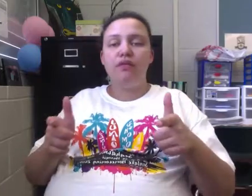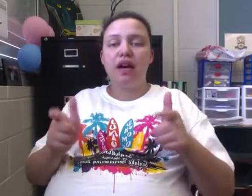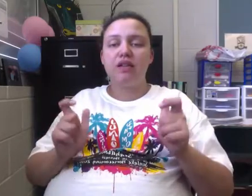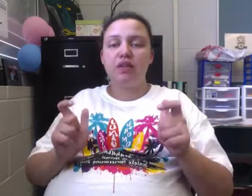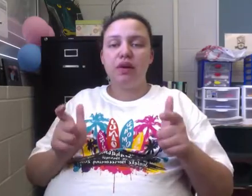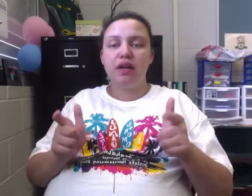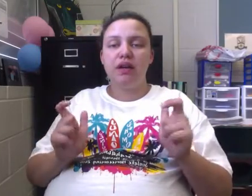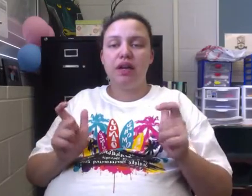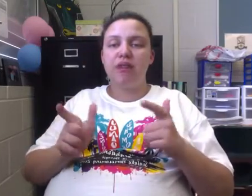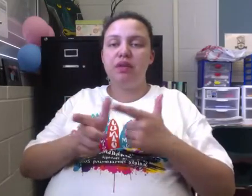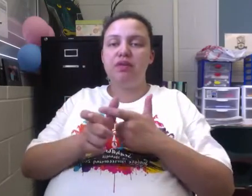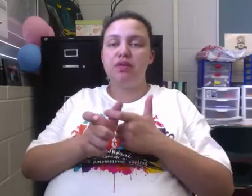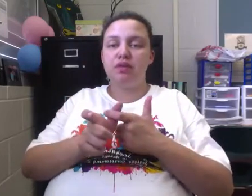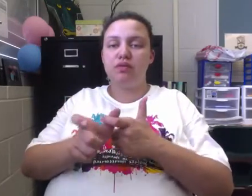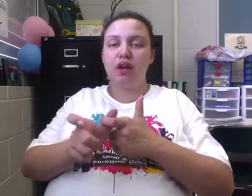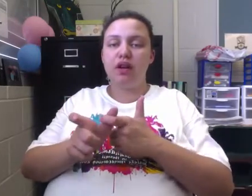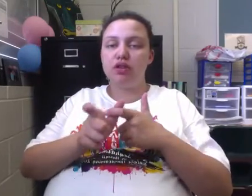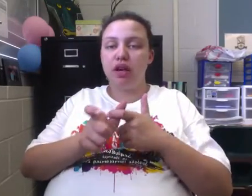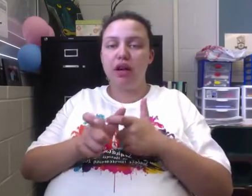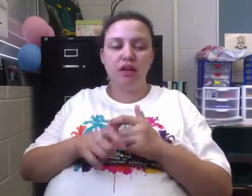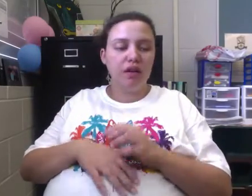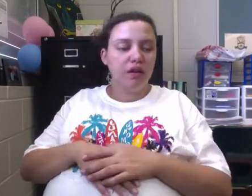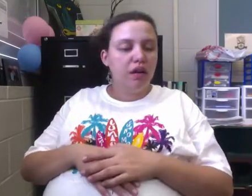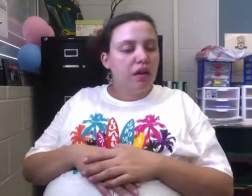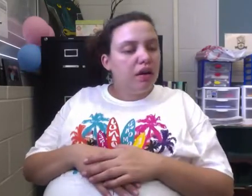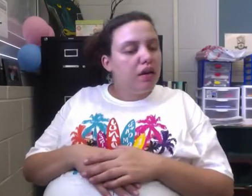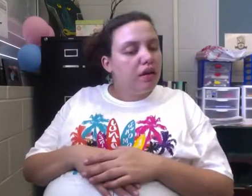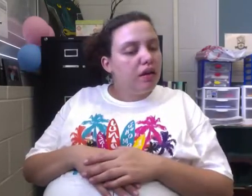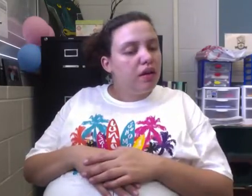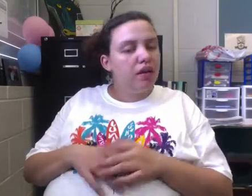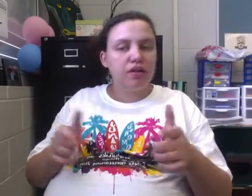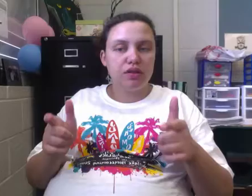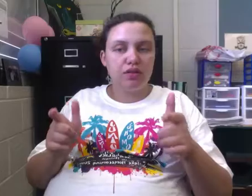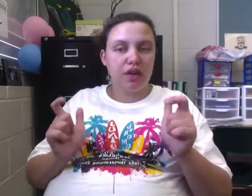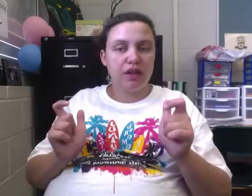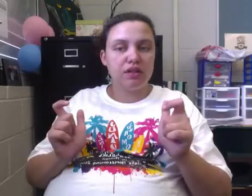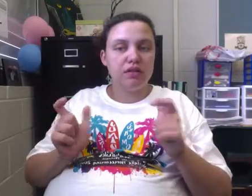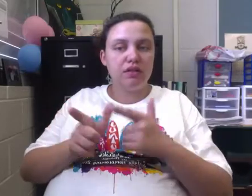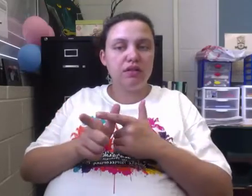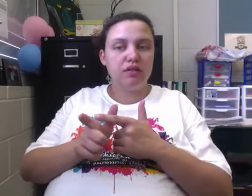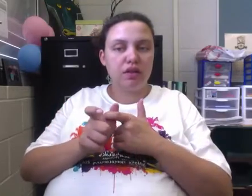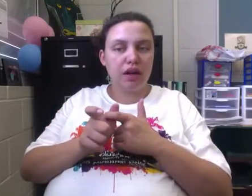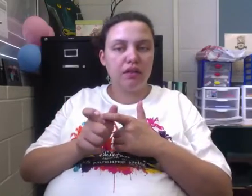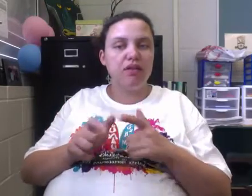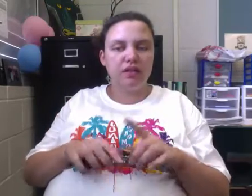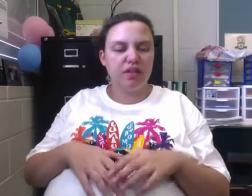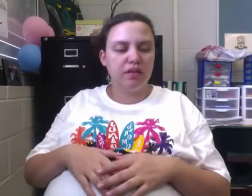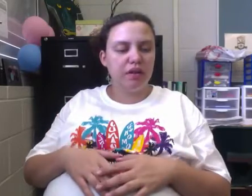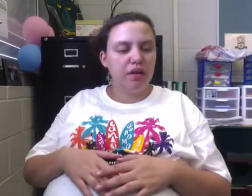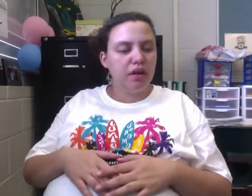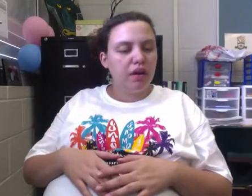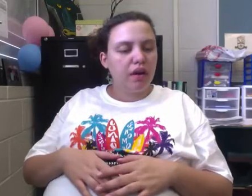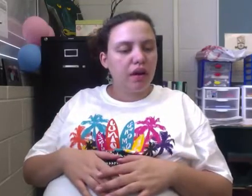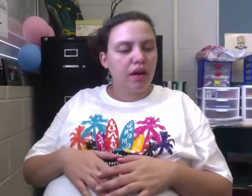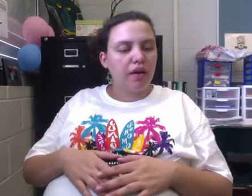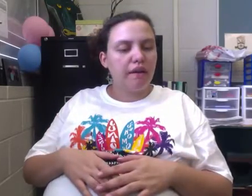Fast or quick, not to be confused with running or track. So fast, track, different.